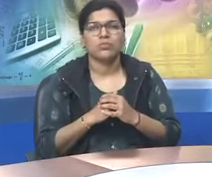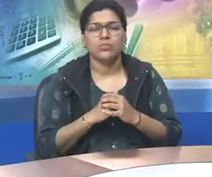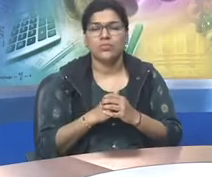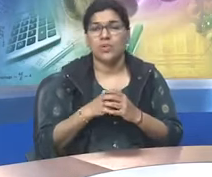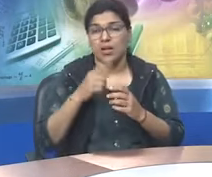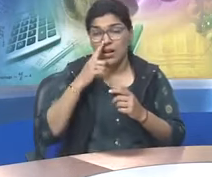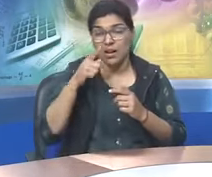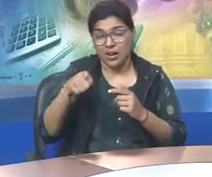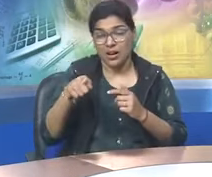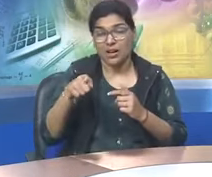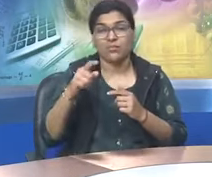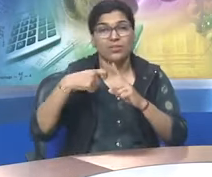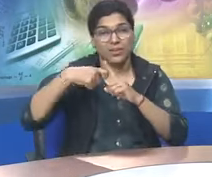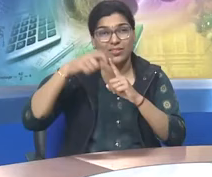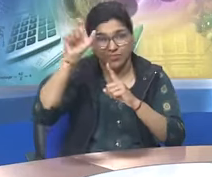After grandmother's death,